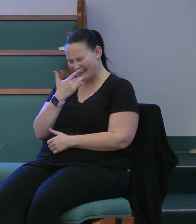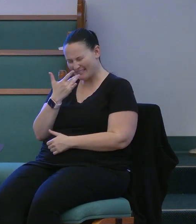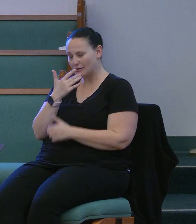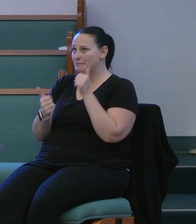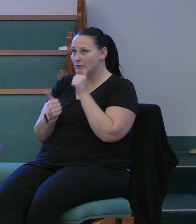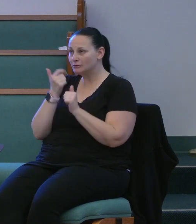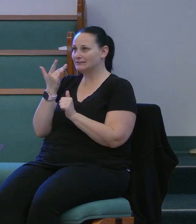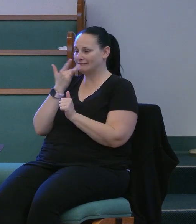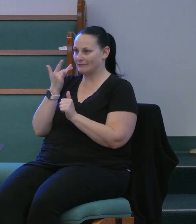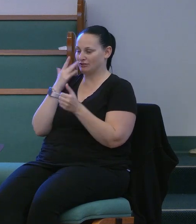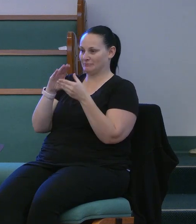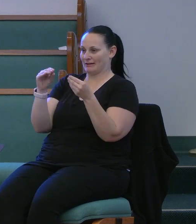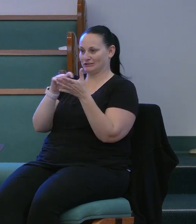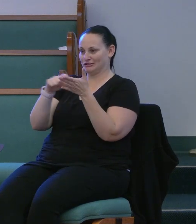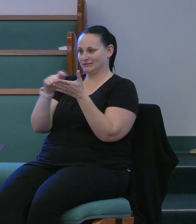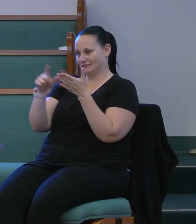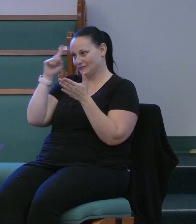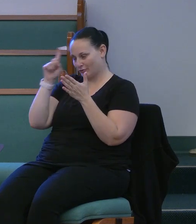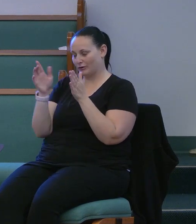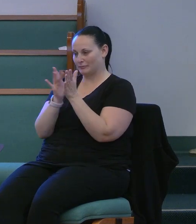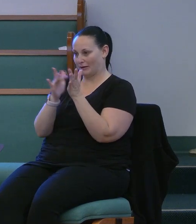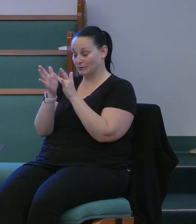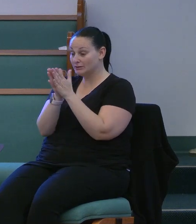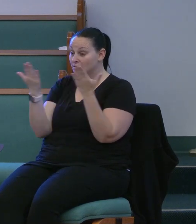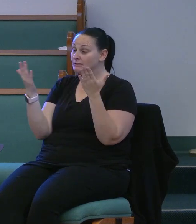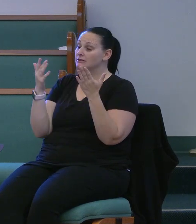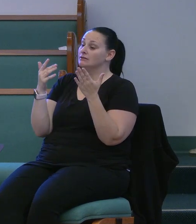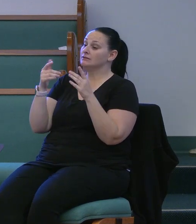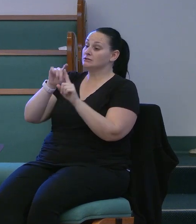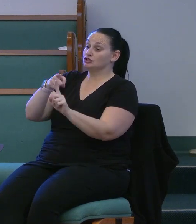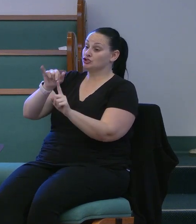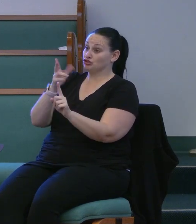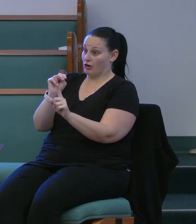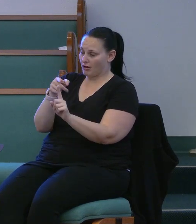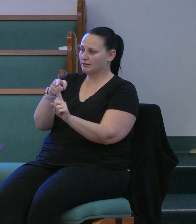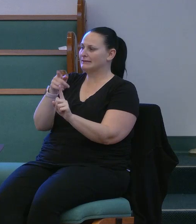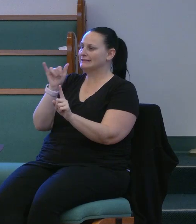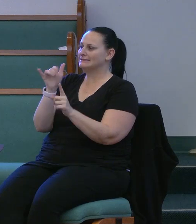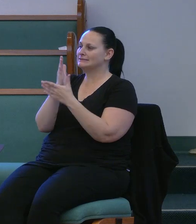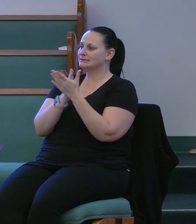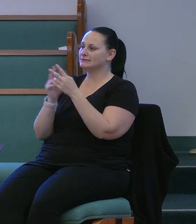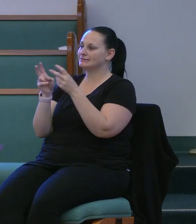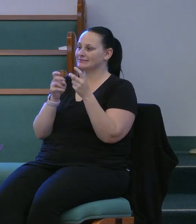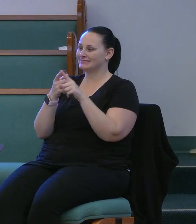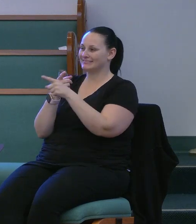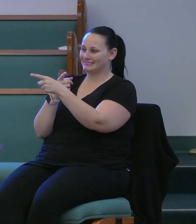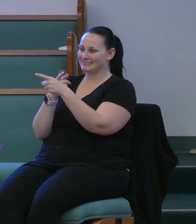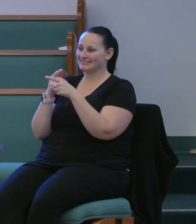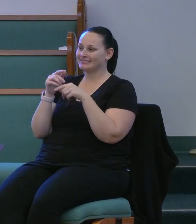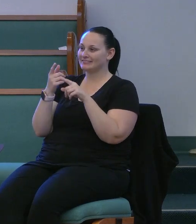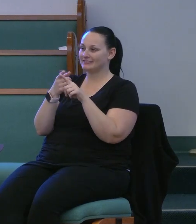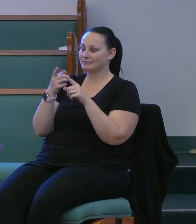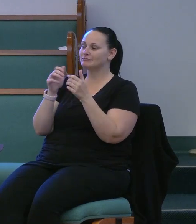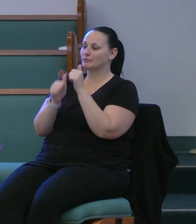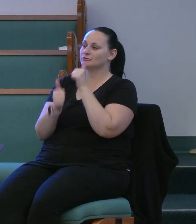most favorite passages in our scriptures. The Gospel of John, this piece comes from what is